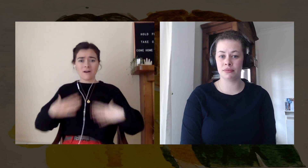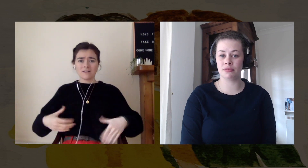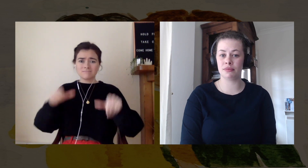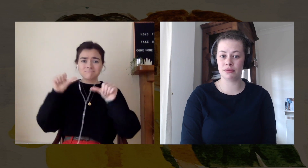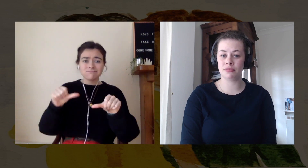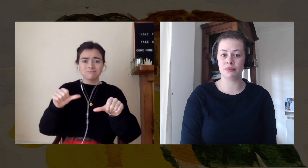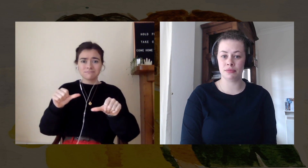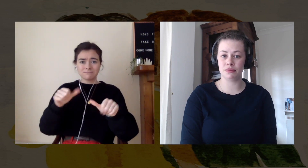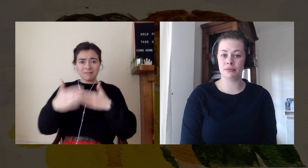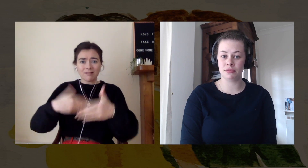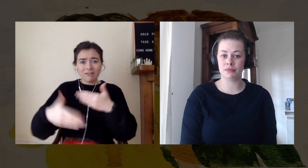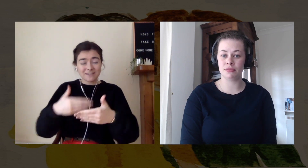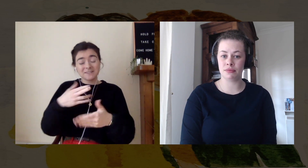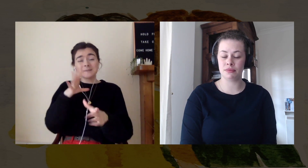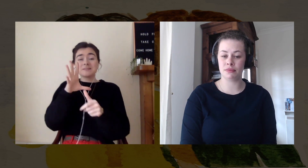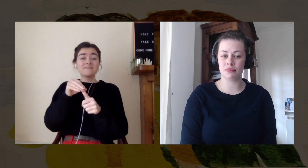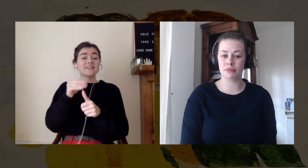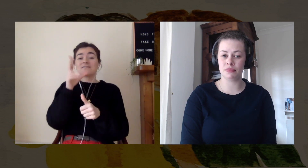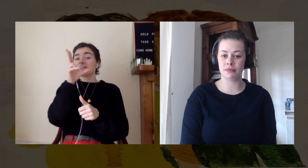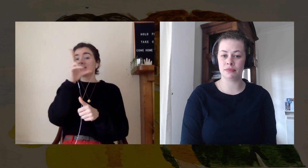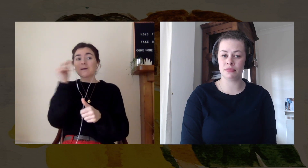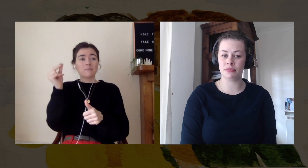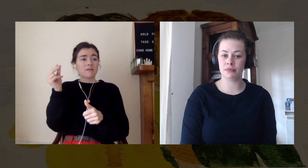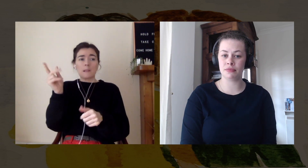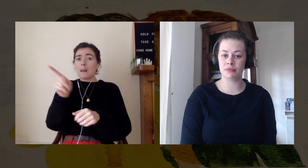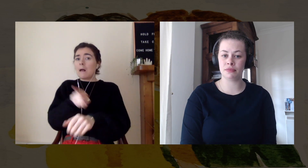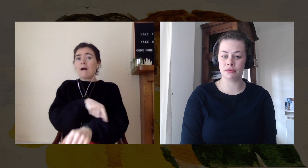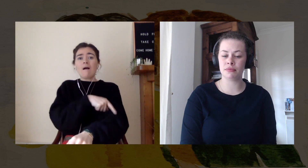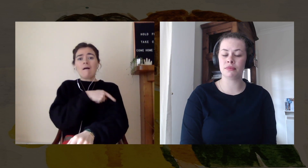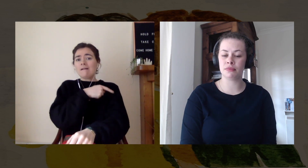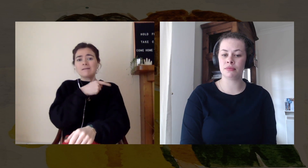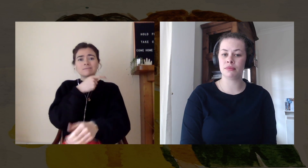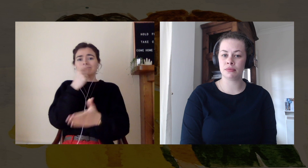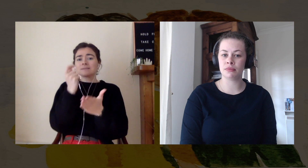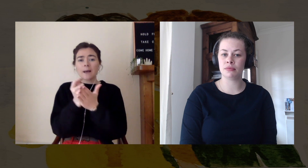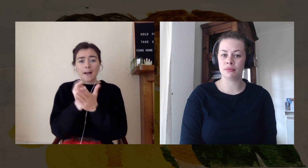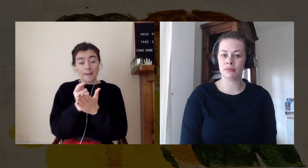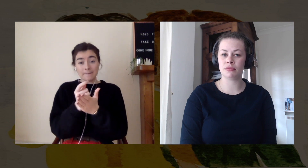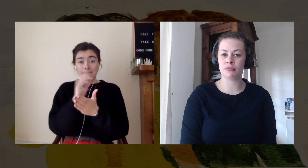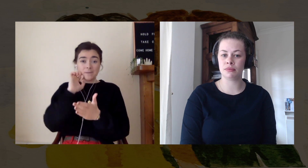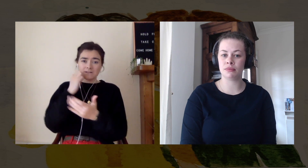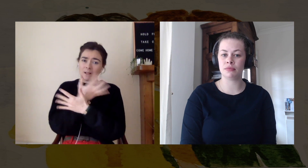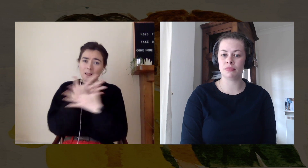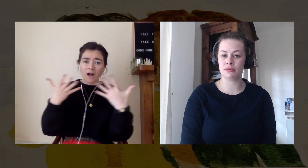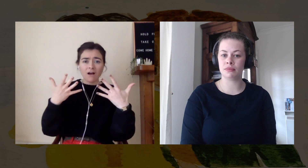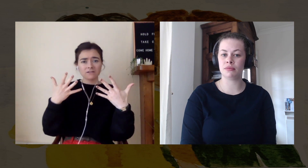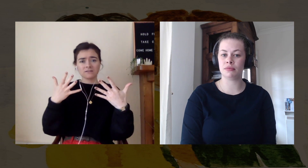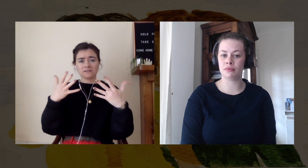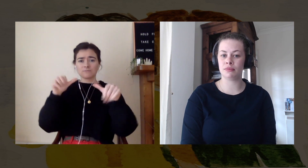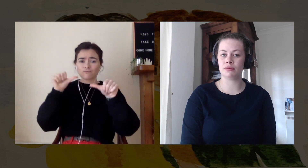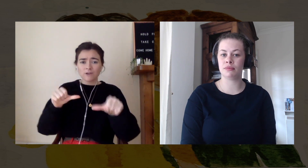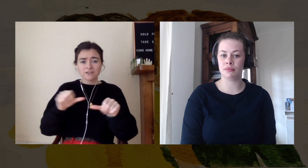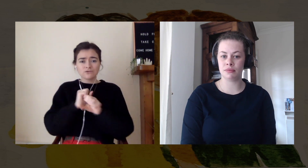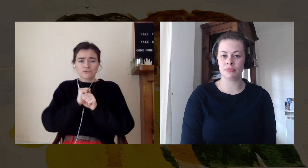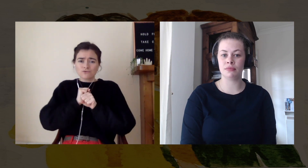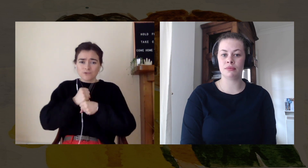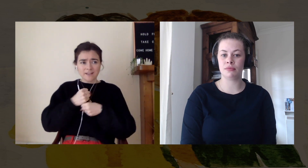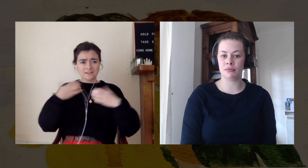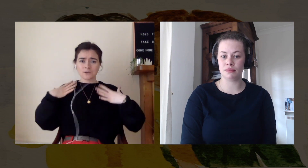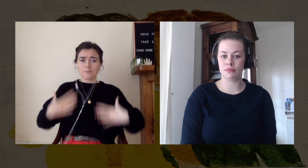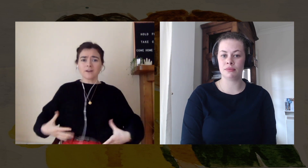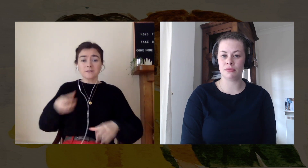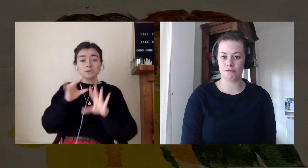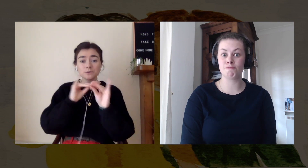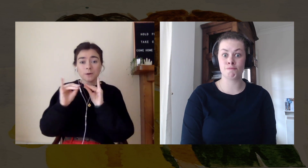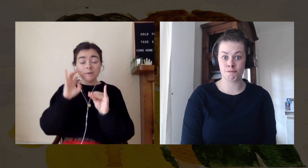if it's in an extended period of time. Because, there's a lot of pressure when it comes to, and stress that's put on your body when you're interpreting. Because you've got so many different